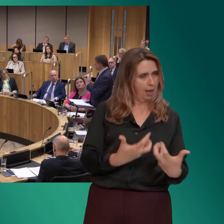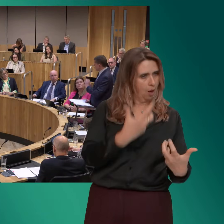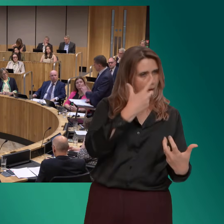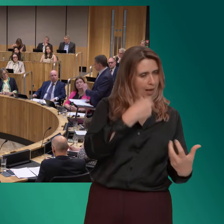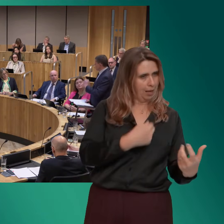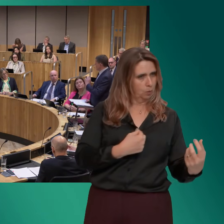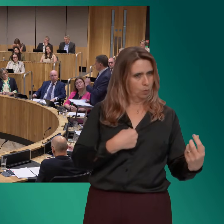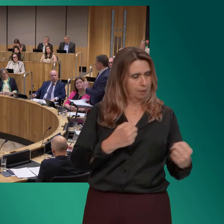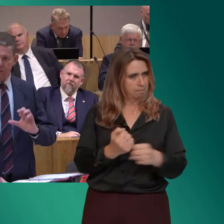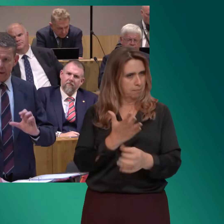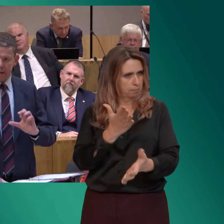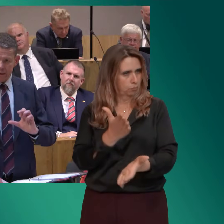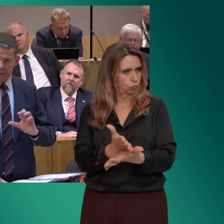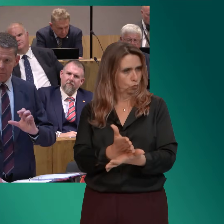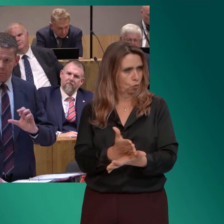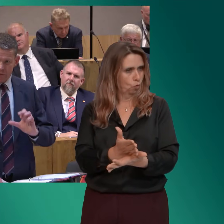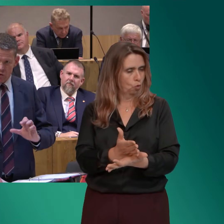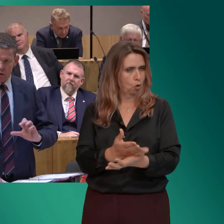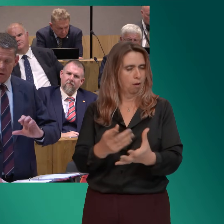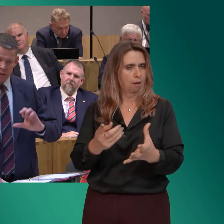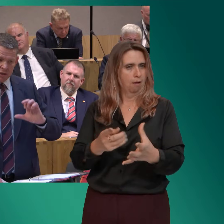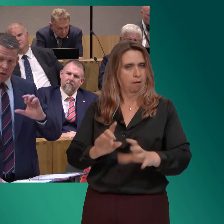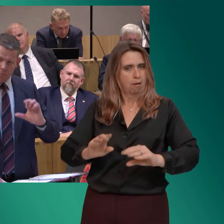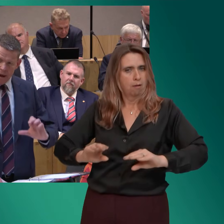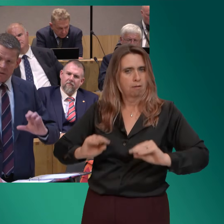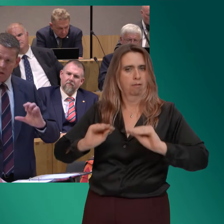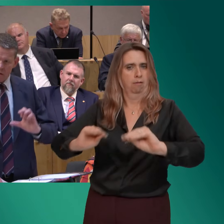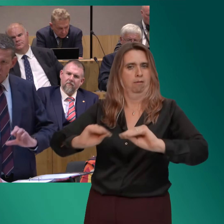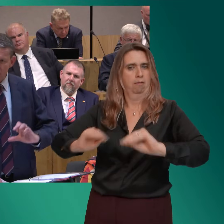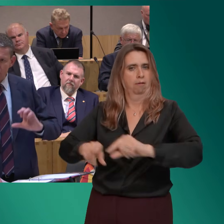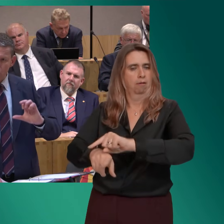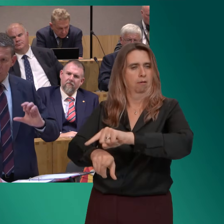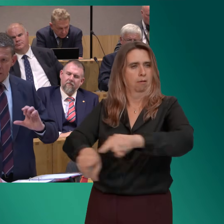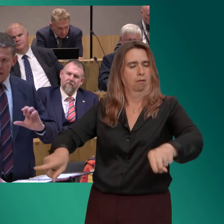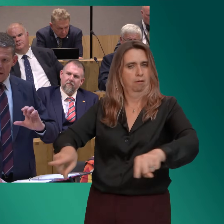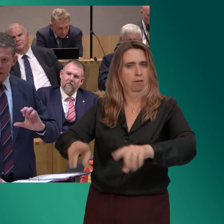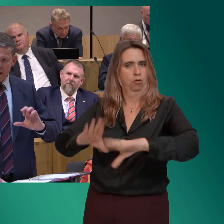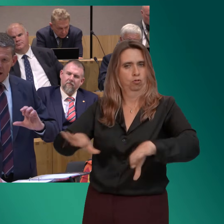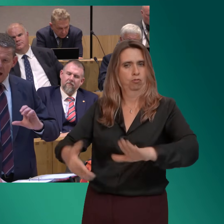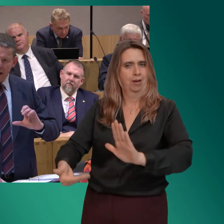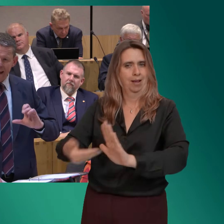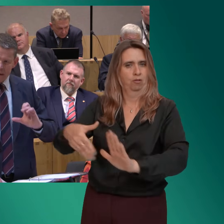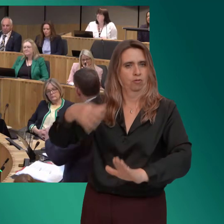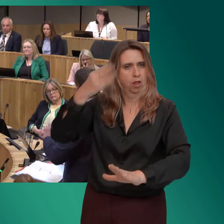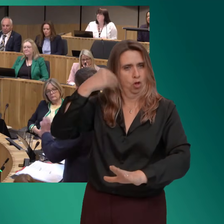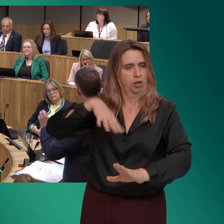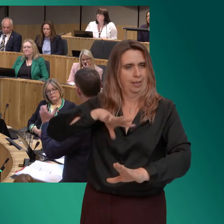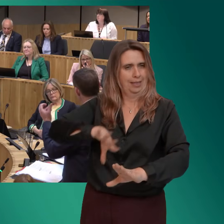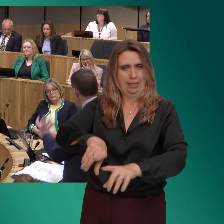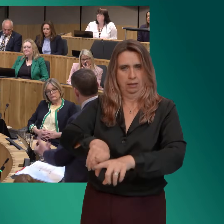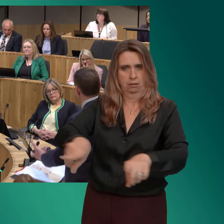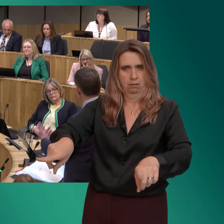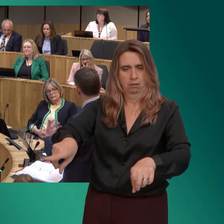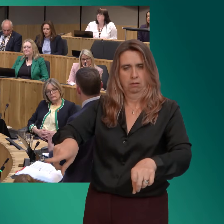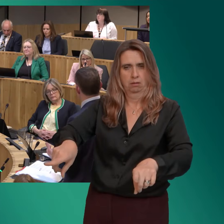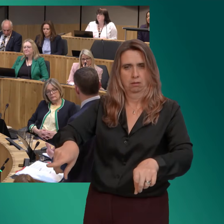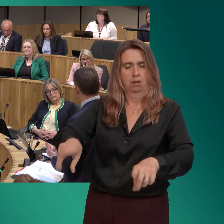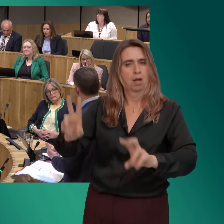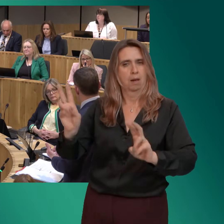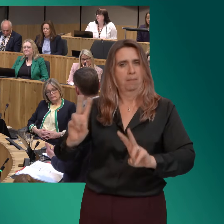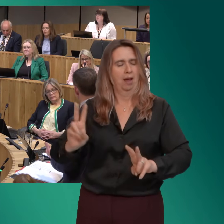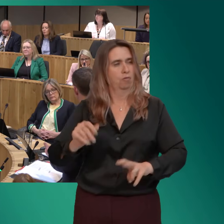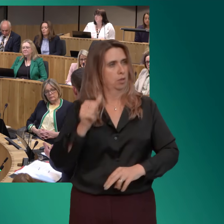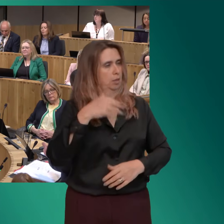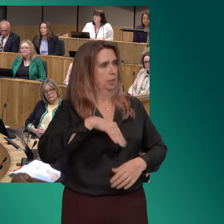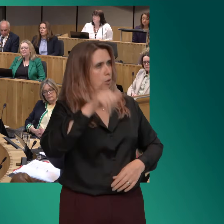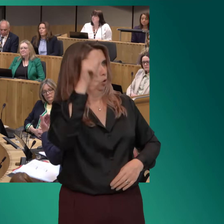a sustainable level of ALN provision so that parents understand what they are able to get for their children through